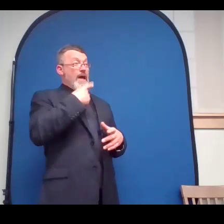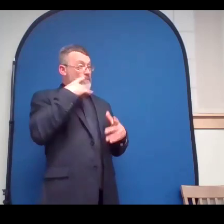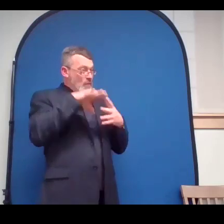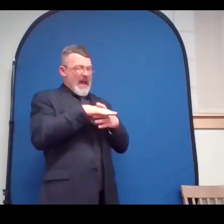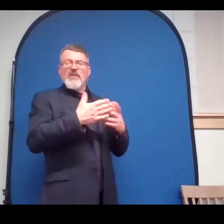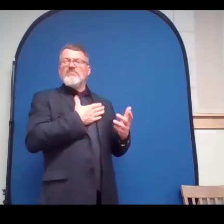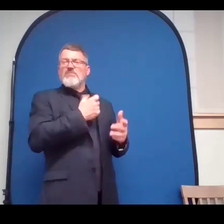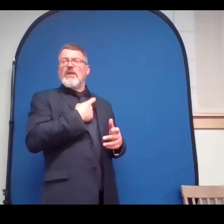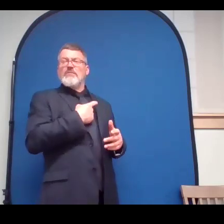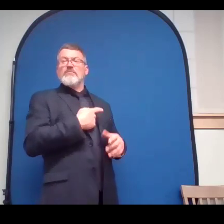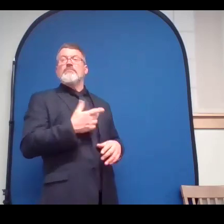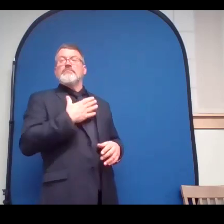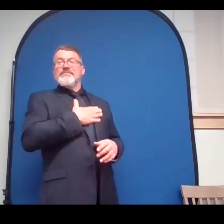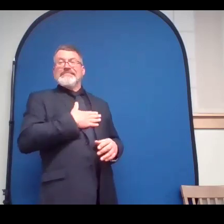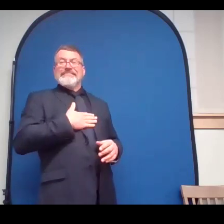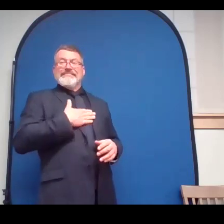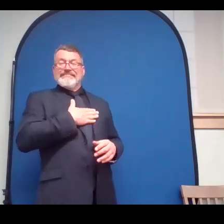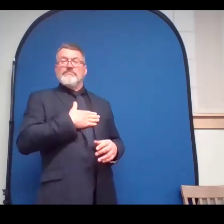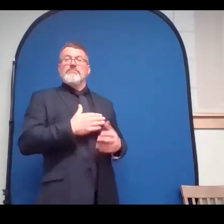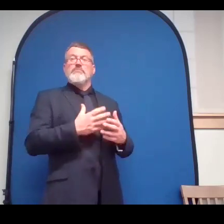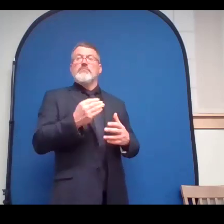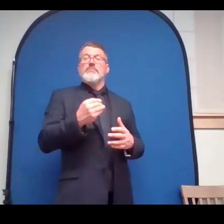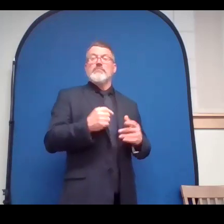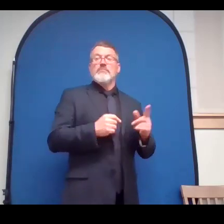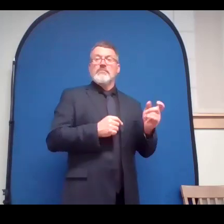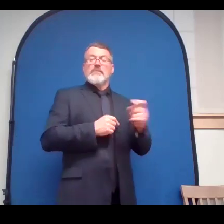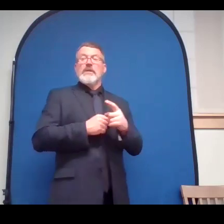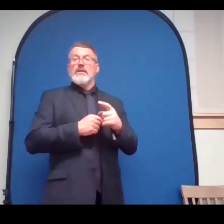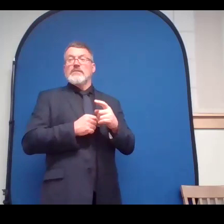question before we break, okay? Yes, sir.